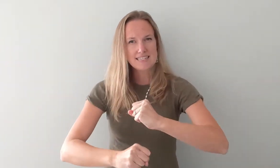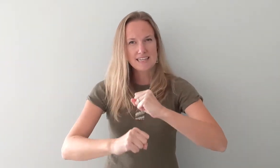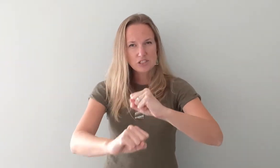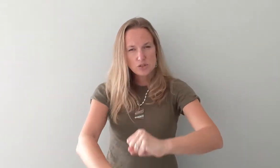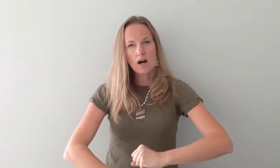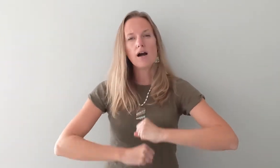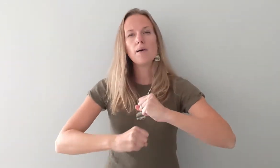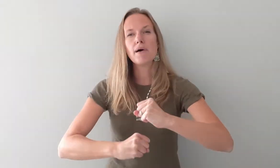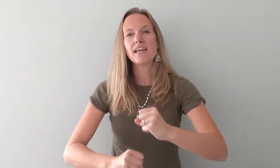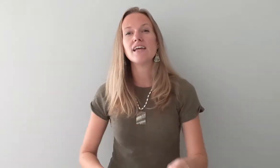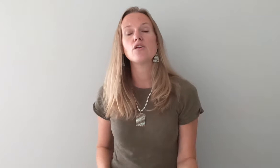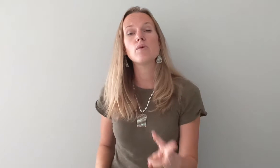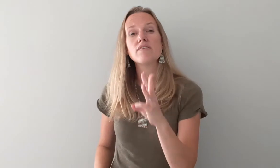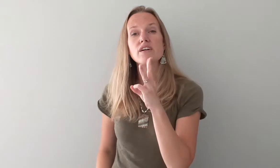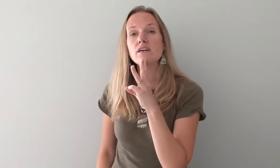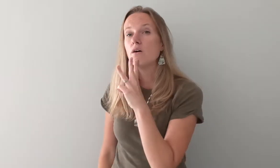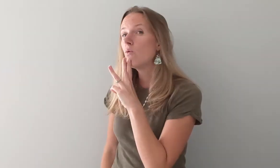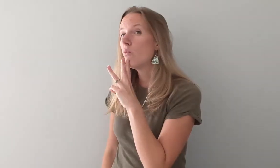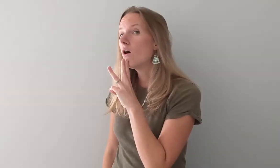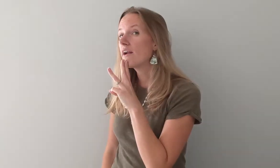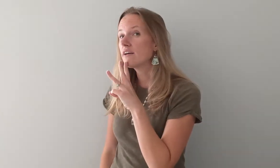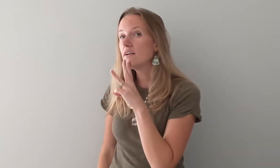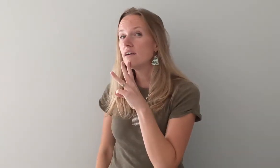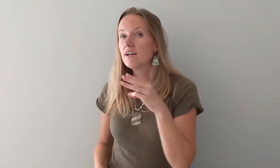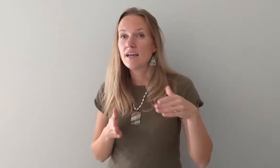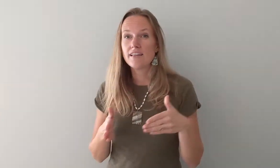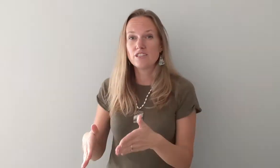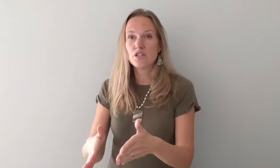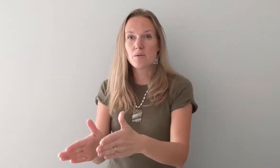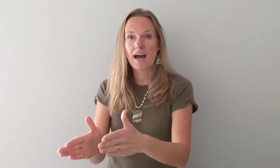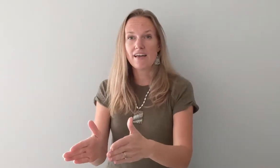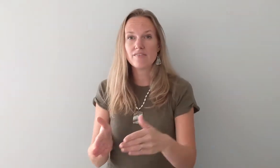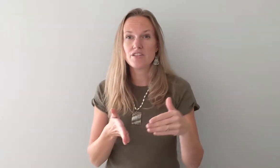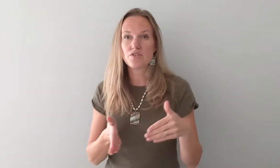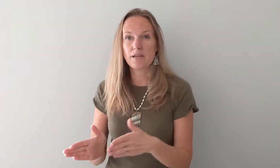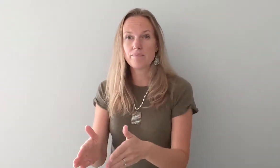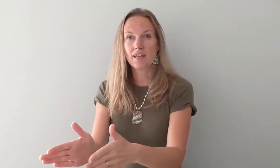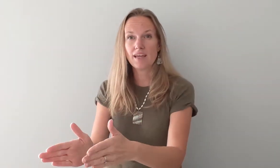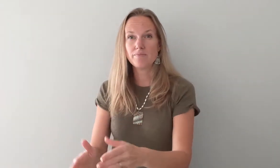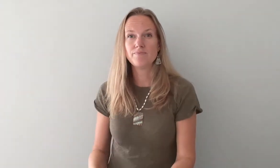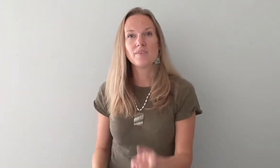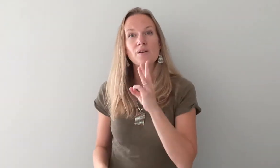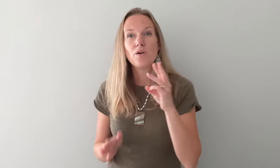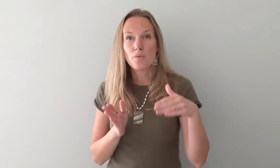like strong, mighty, and then river, water, and then show the path, the stream, okay?